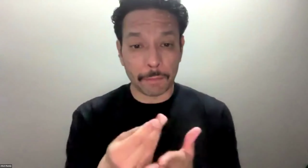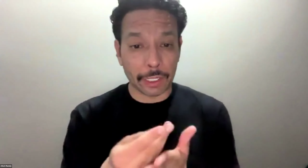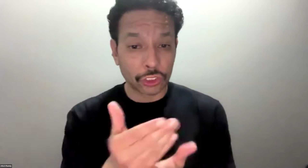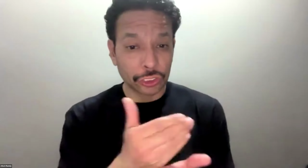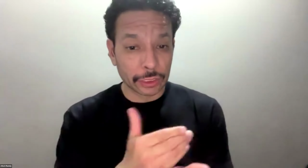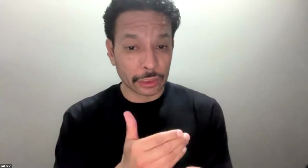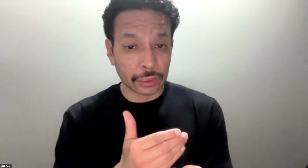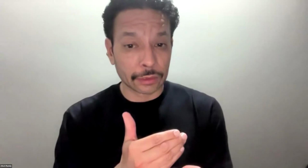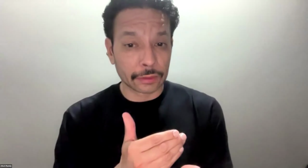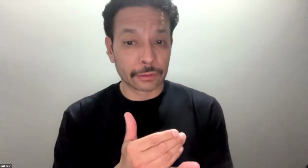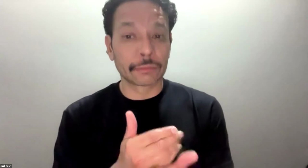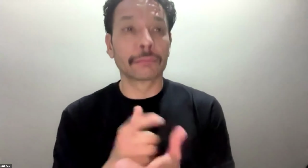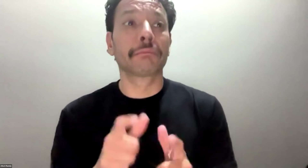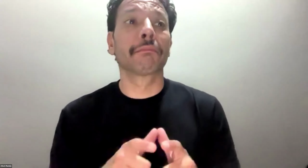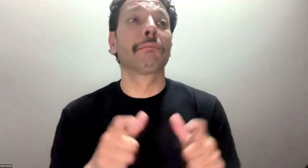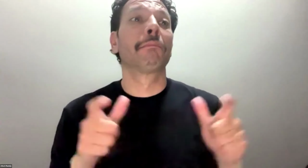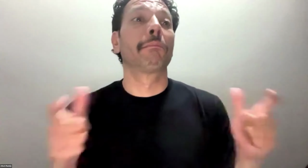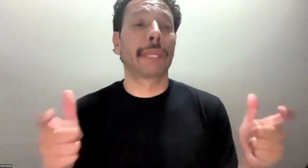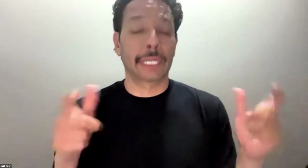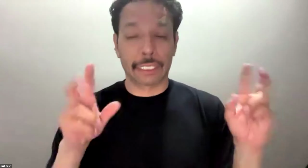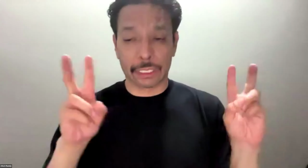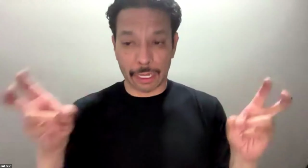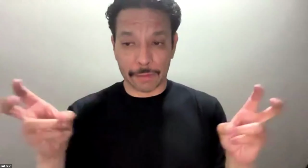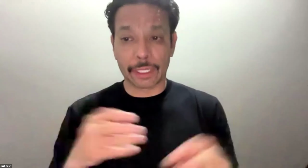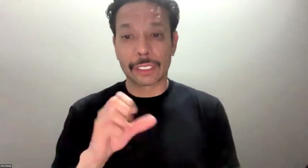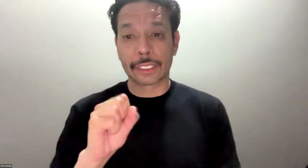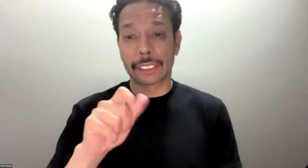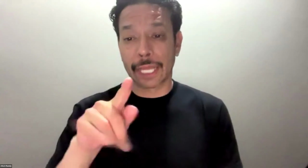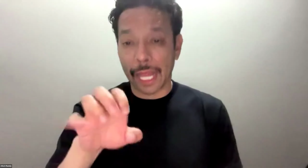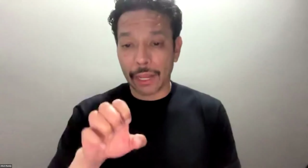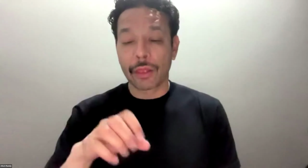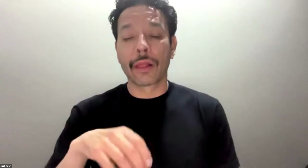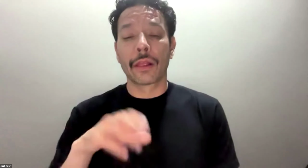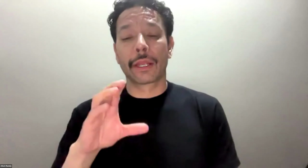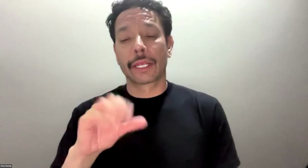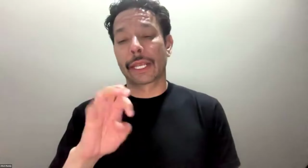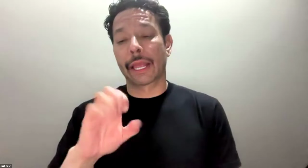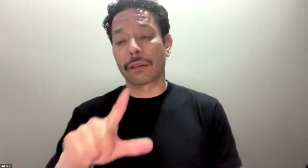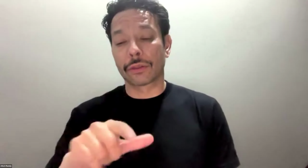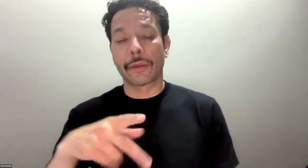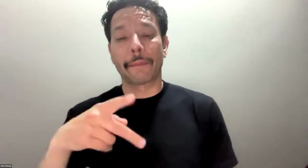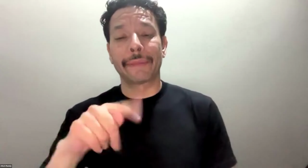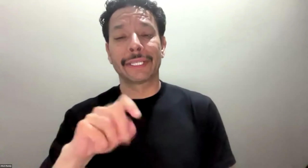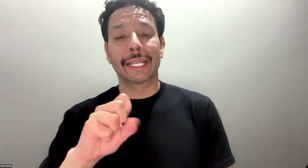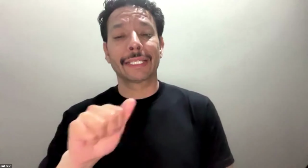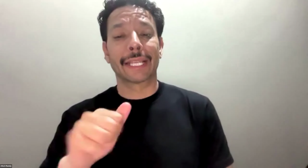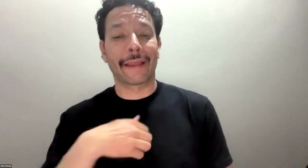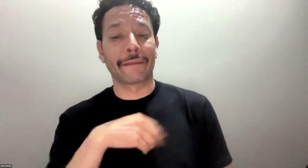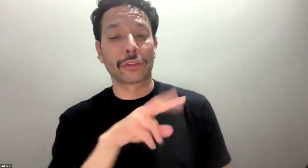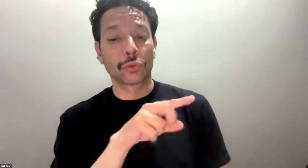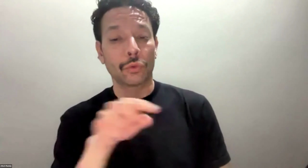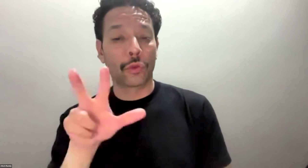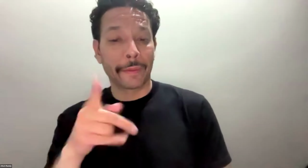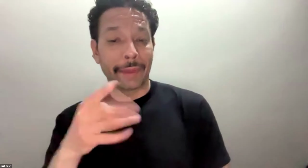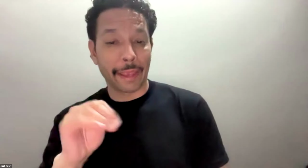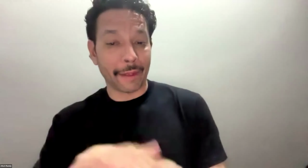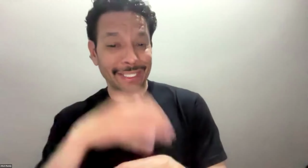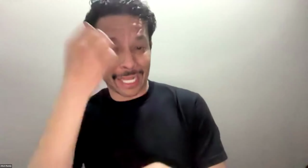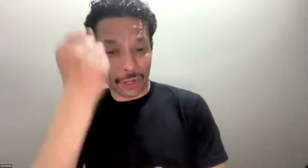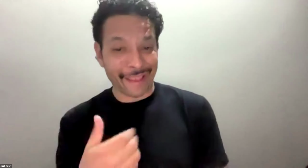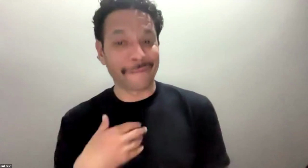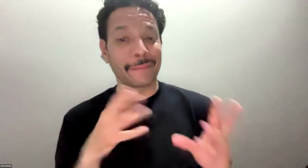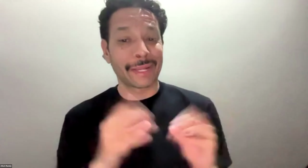very big topic. Also, there is Seattle Council PTSA has 2 to 3 p.m. on Saturdays. They have